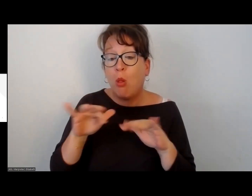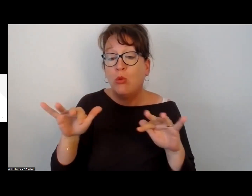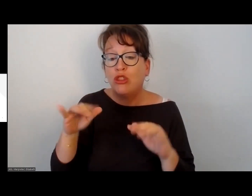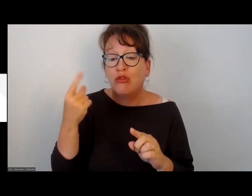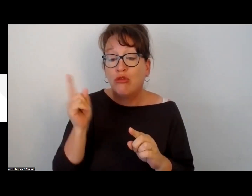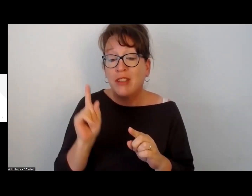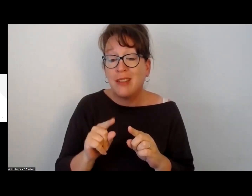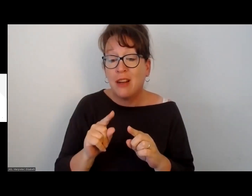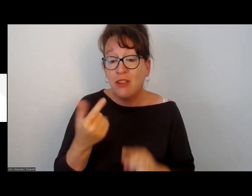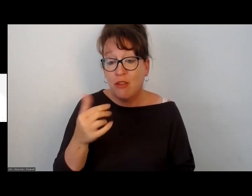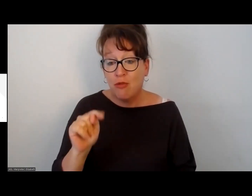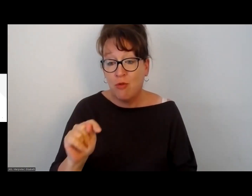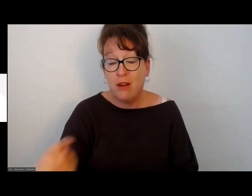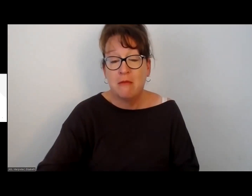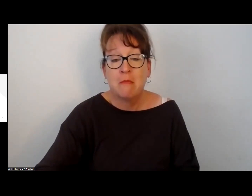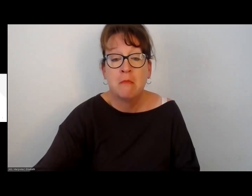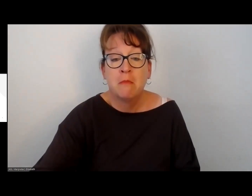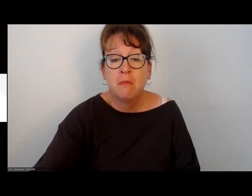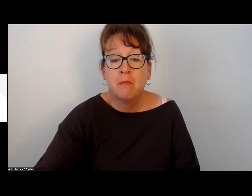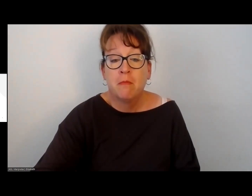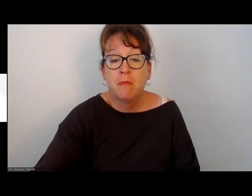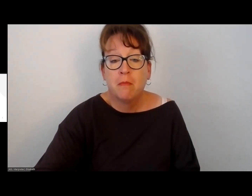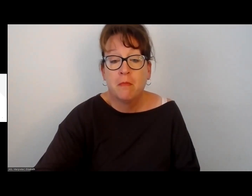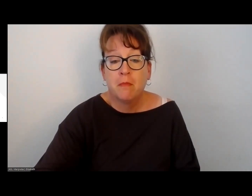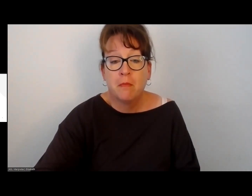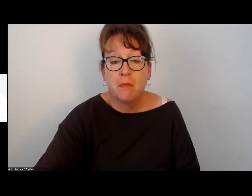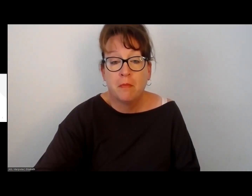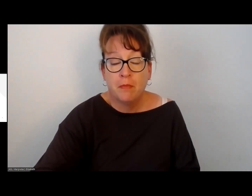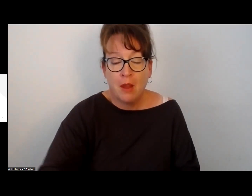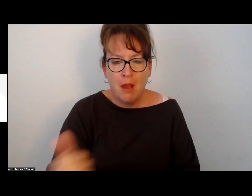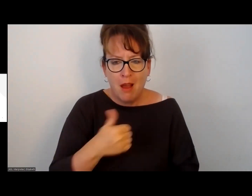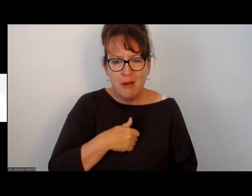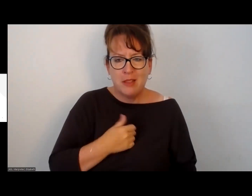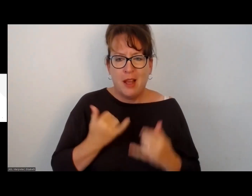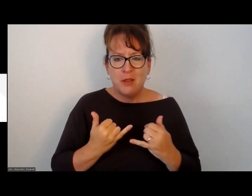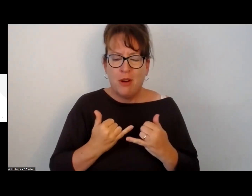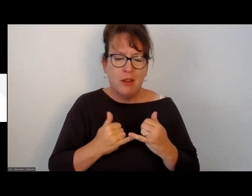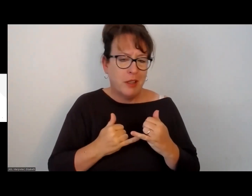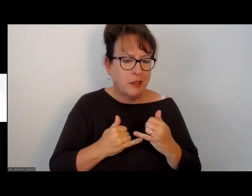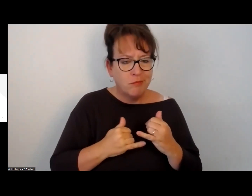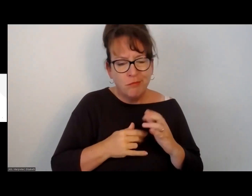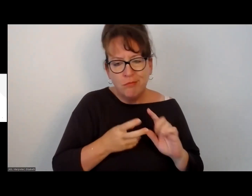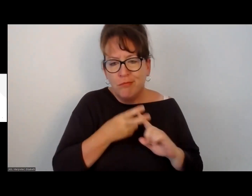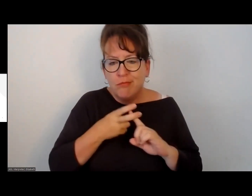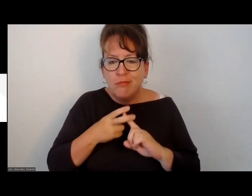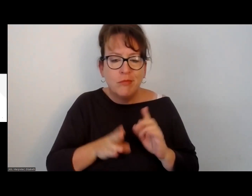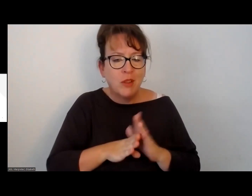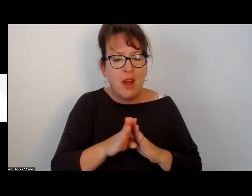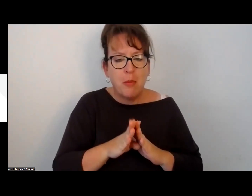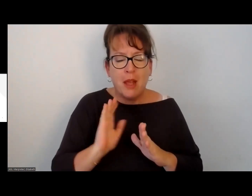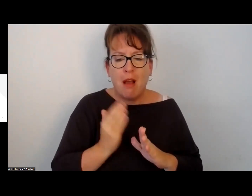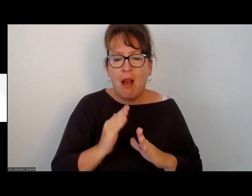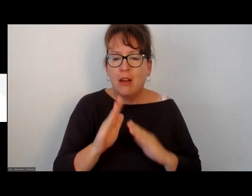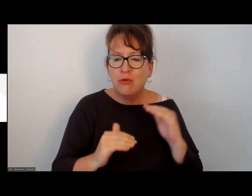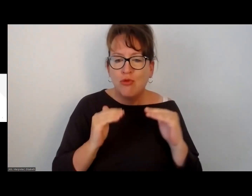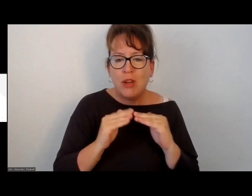as we develop this Justice 40 work group that we're working on, this grant is sort